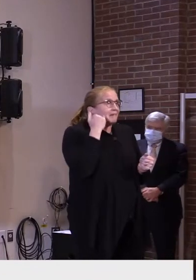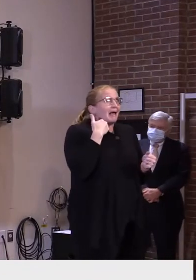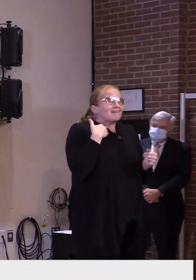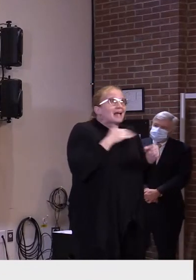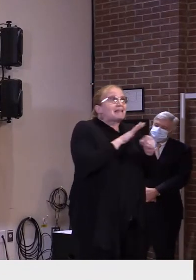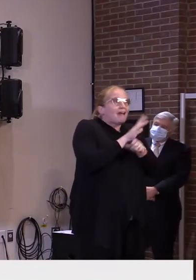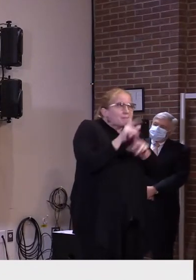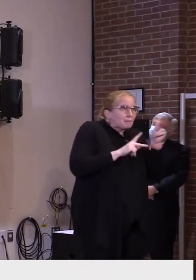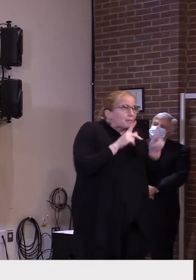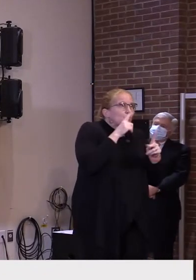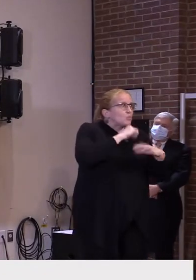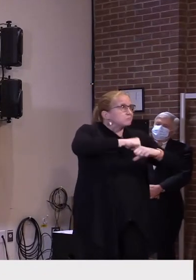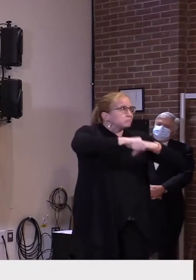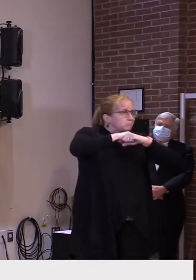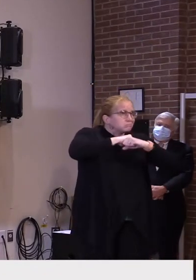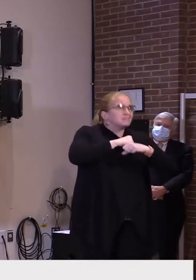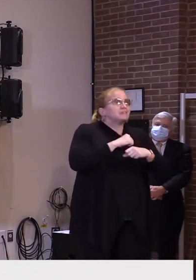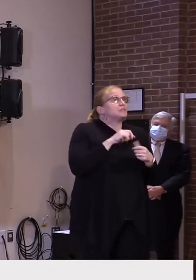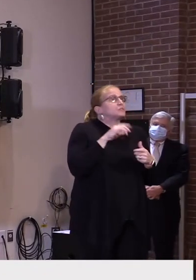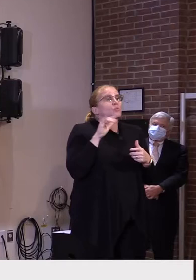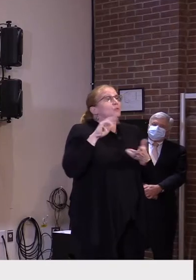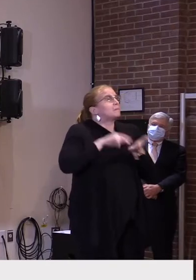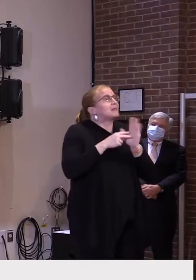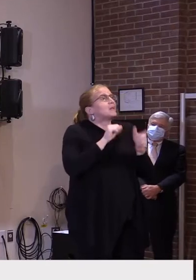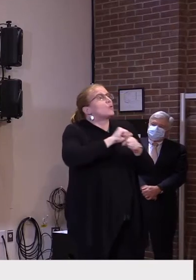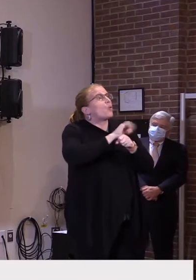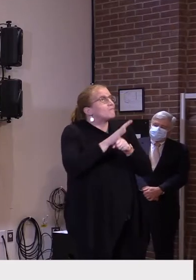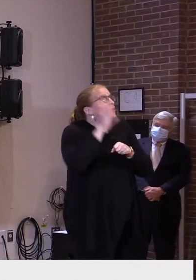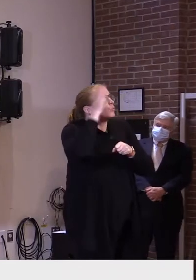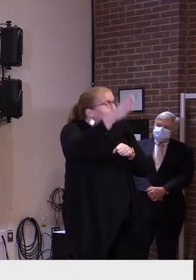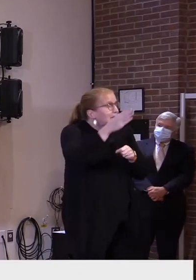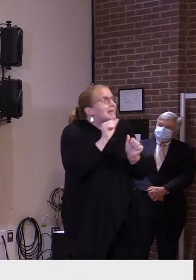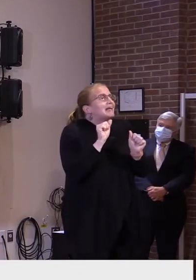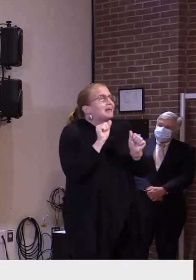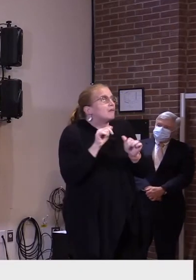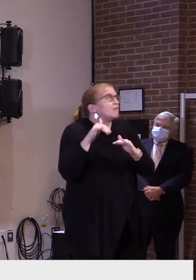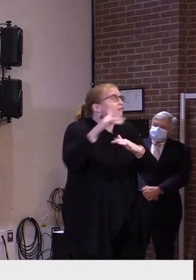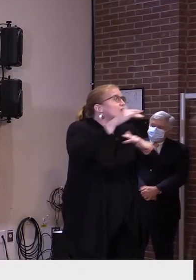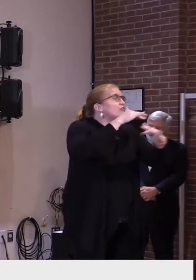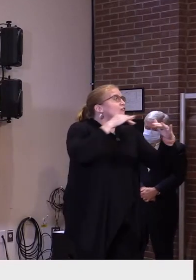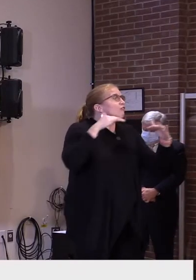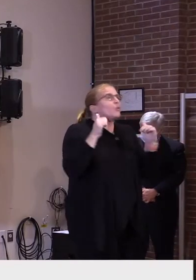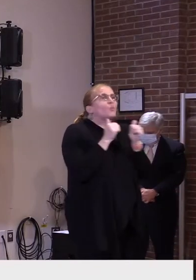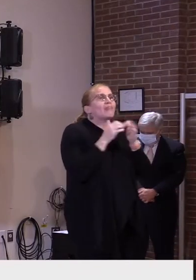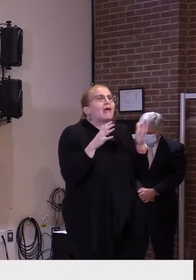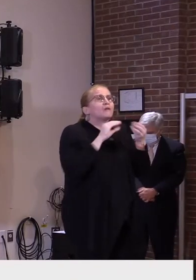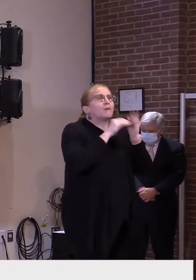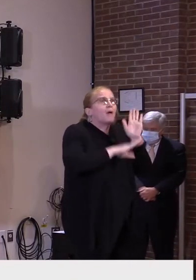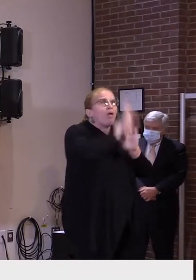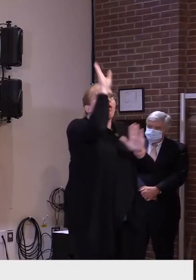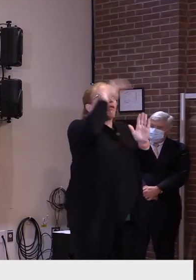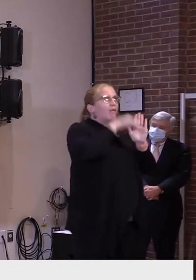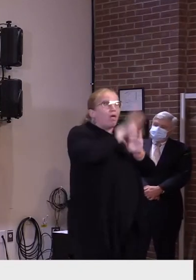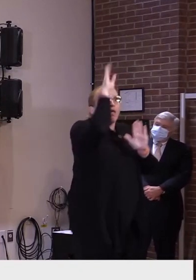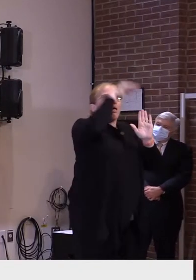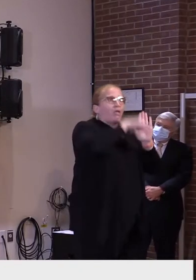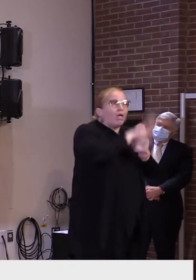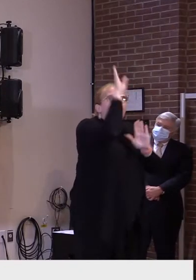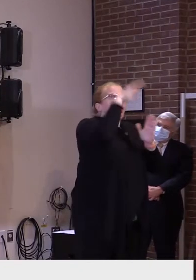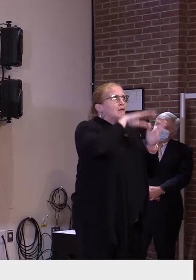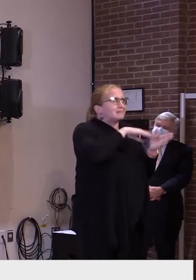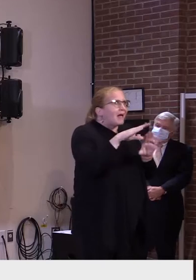circulate without causing huge spikes in cases, hospitalizations, and deaths. Still with us,